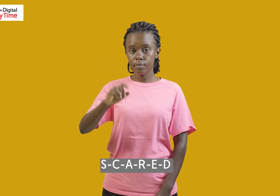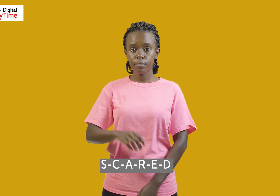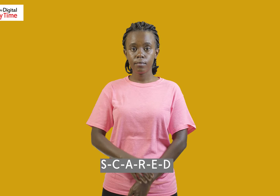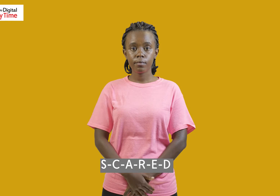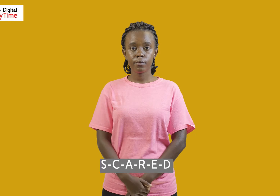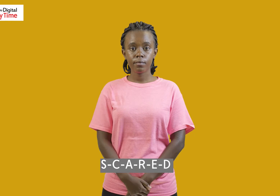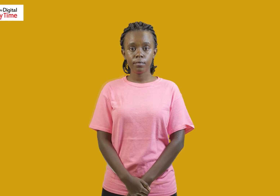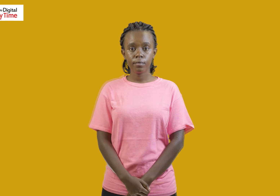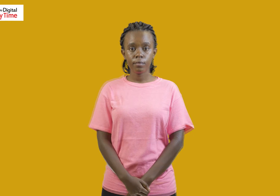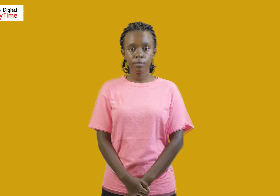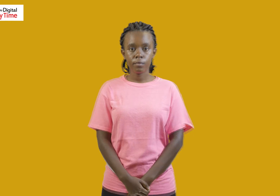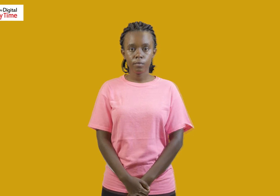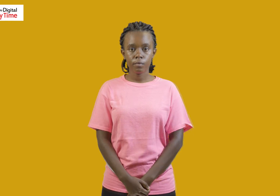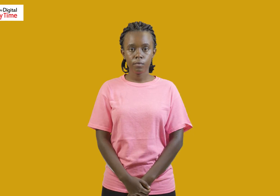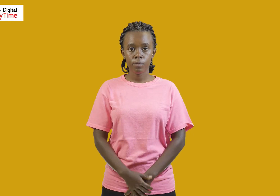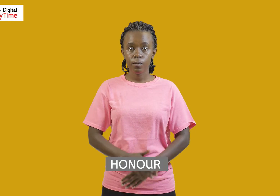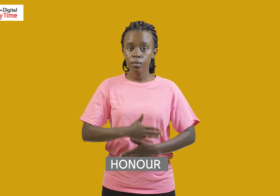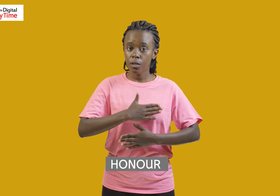D.